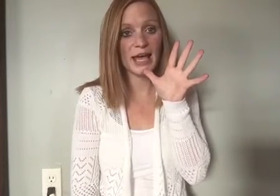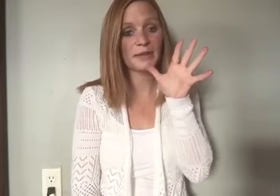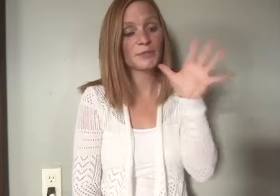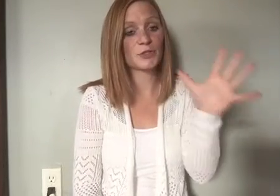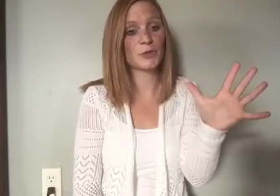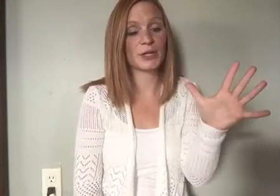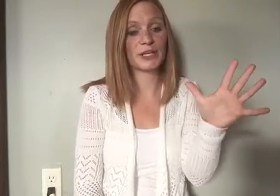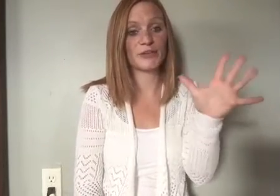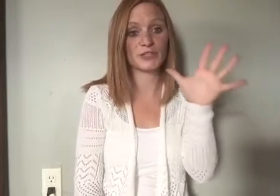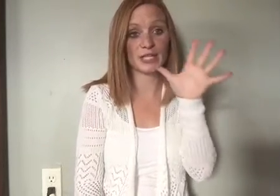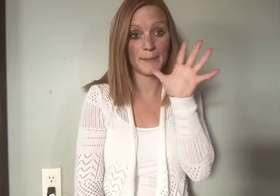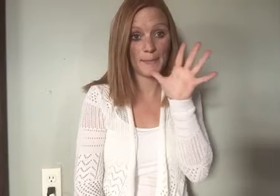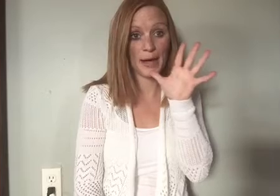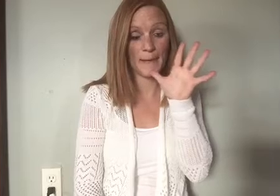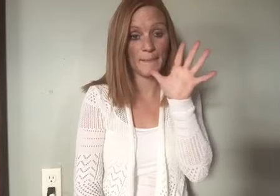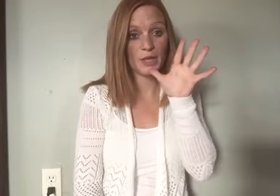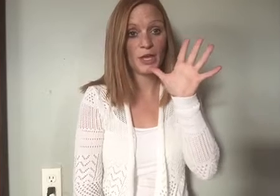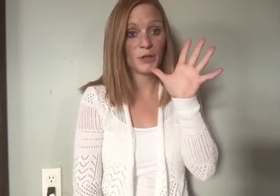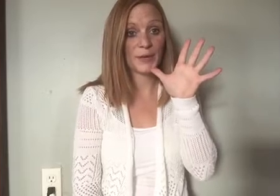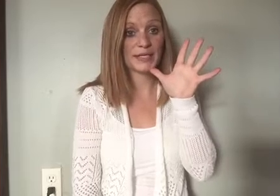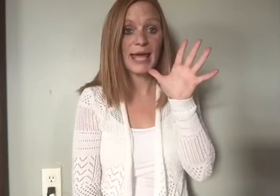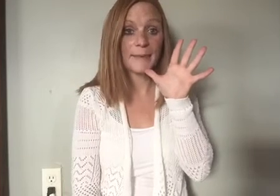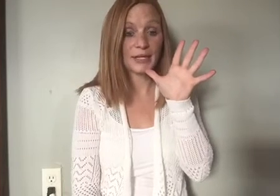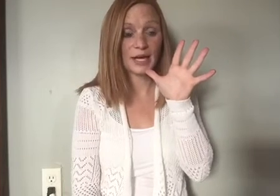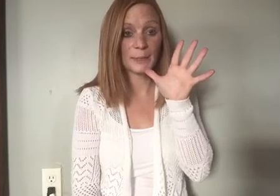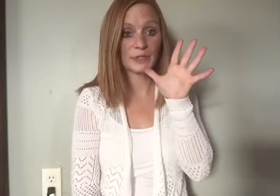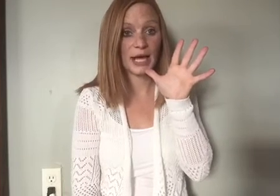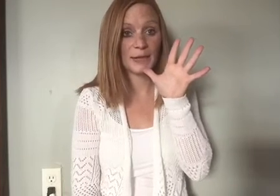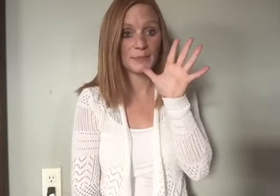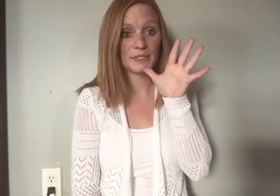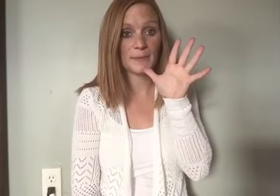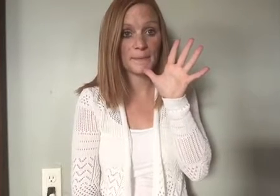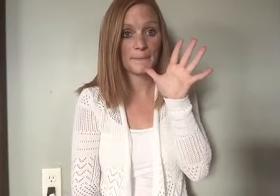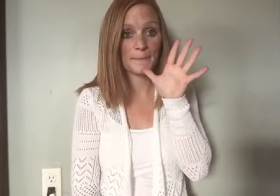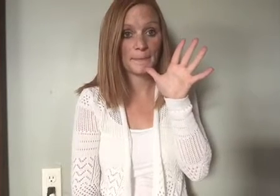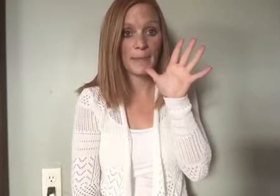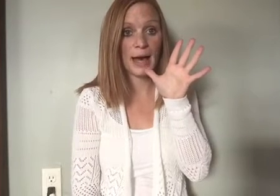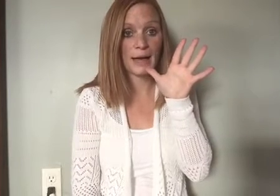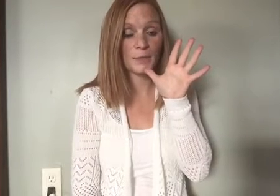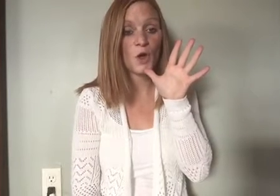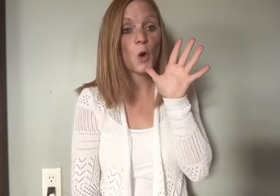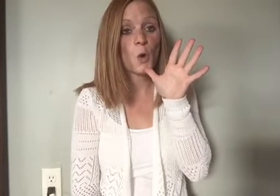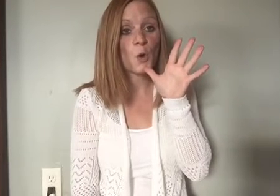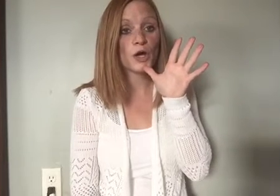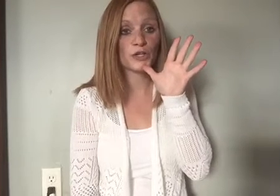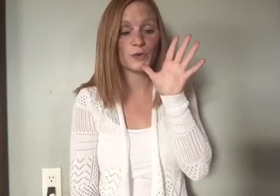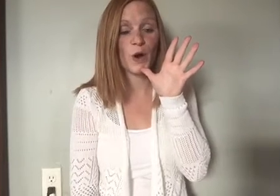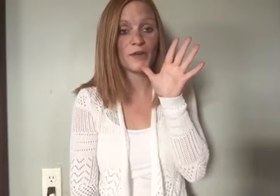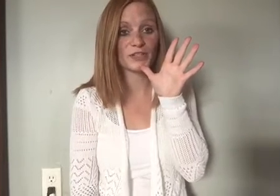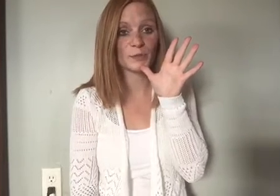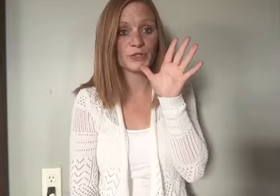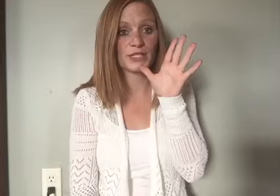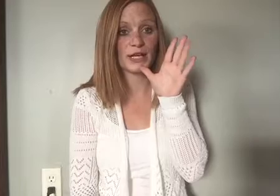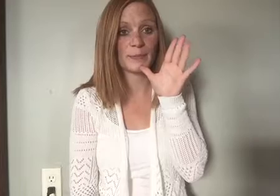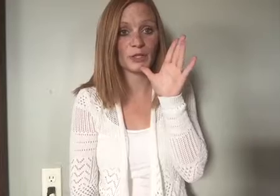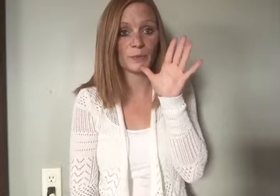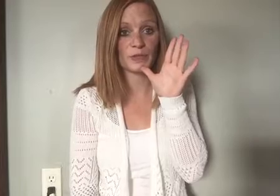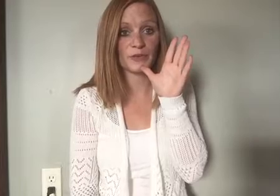sign. So you can either just sign mom, you can tap it a couple times, mom, or you often will see a little bit of a